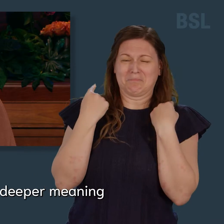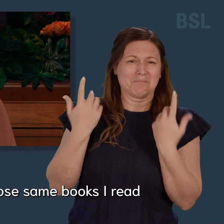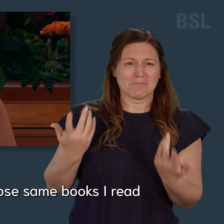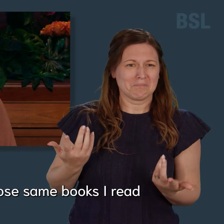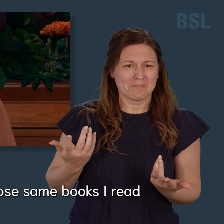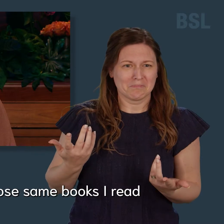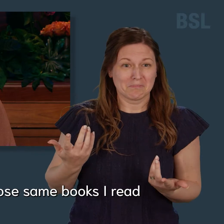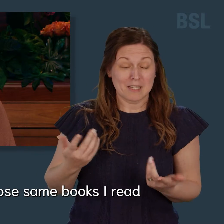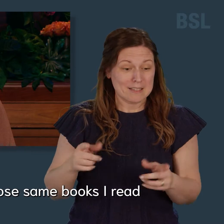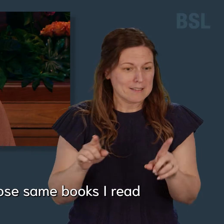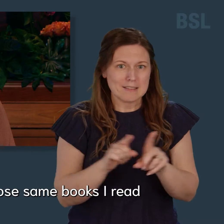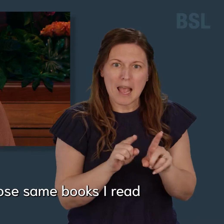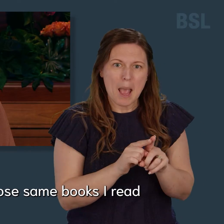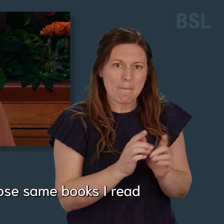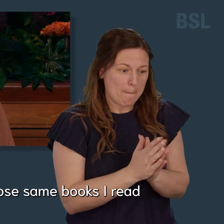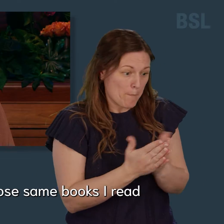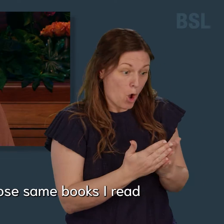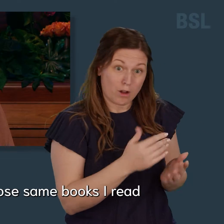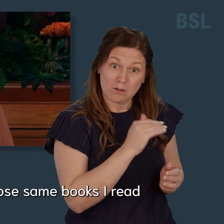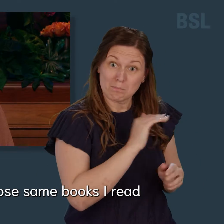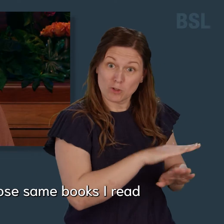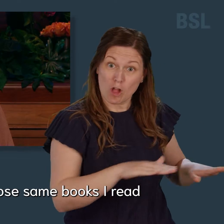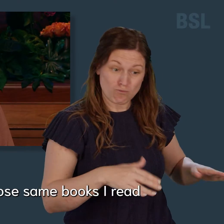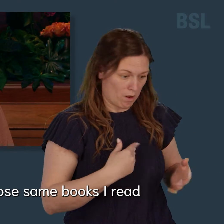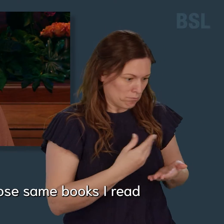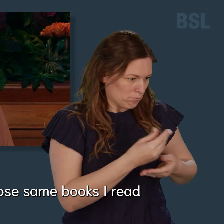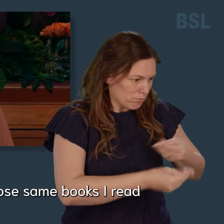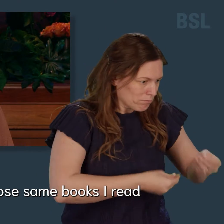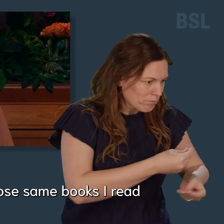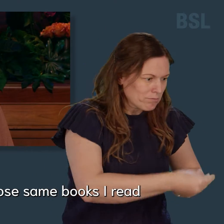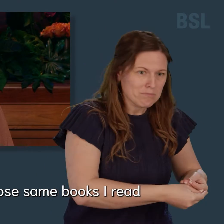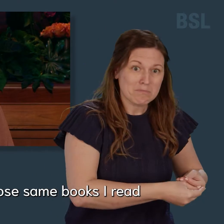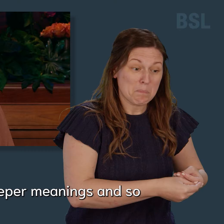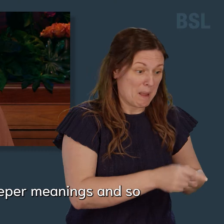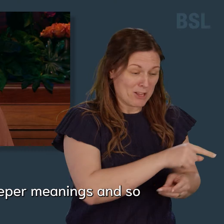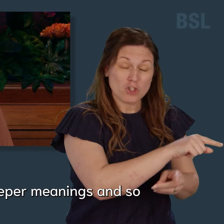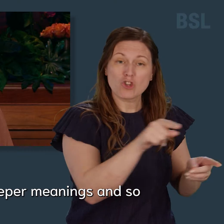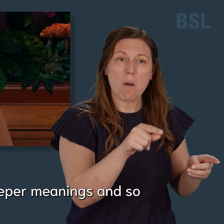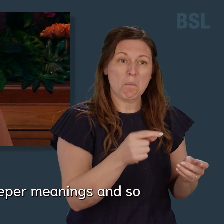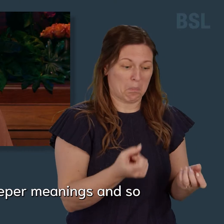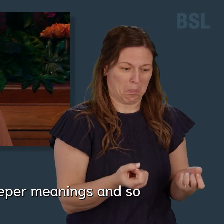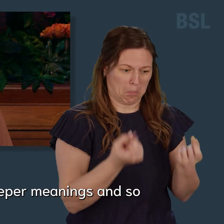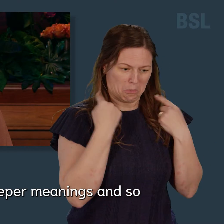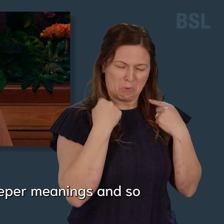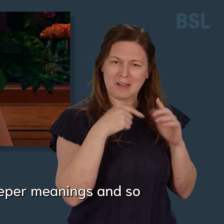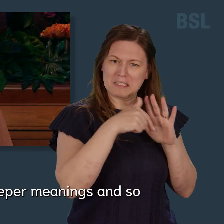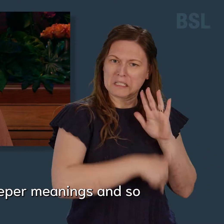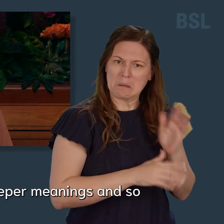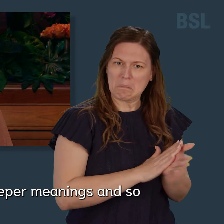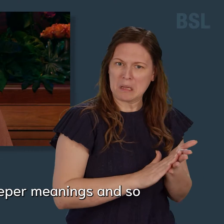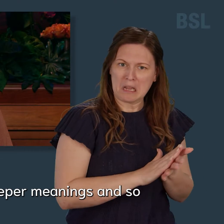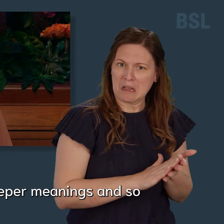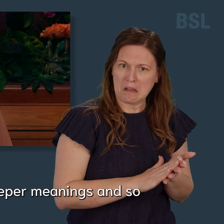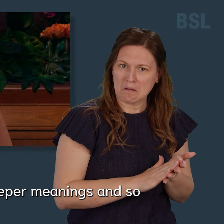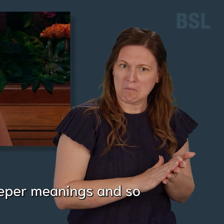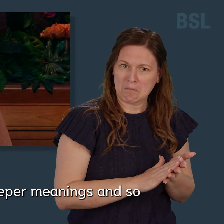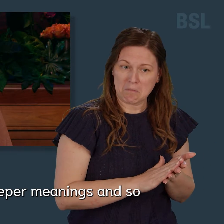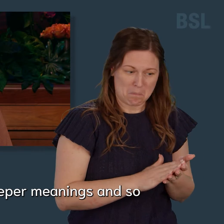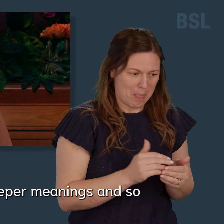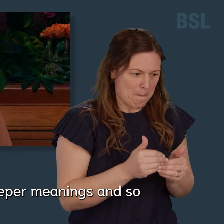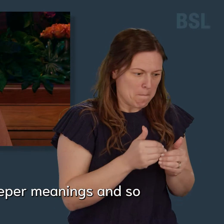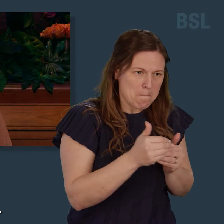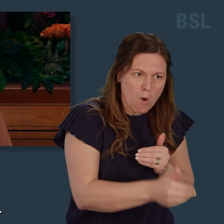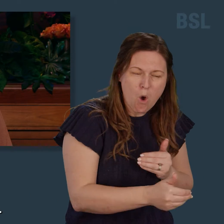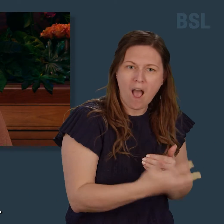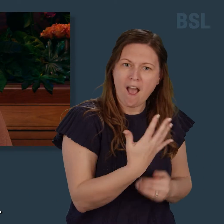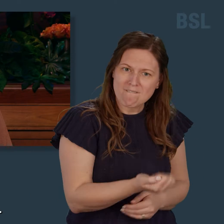understand, just as many who read those same books I read to my children never knew there were deeper meanings and so